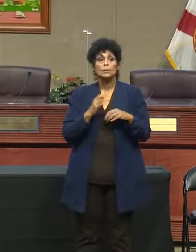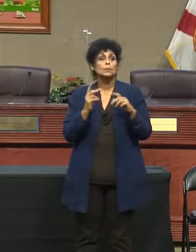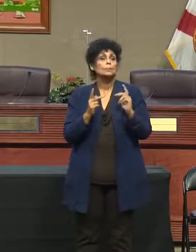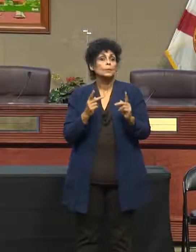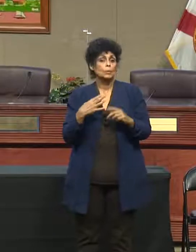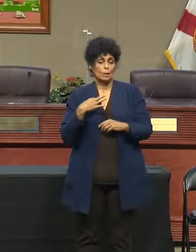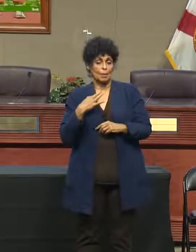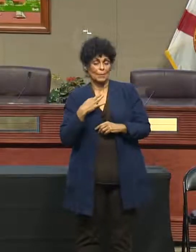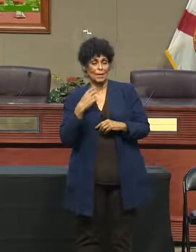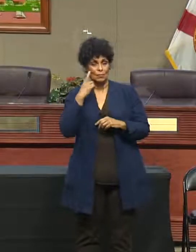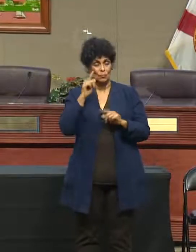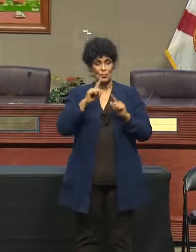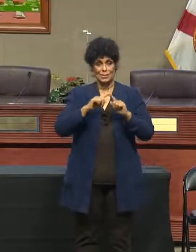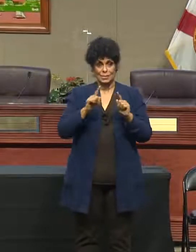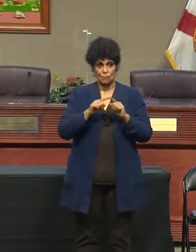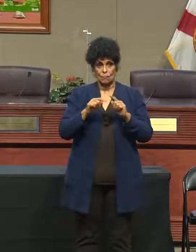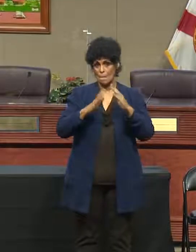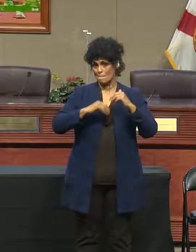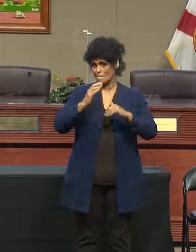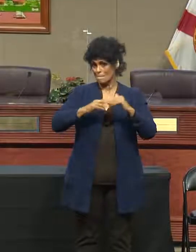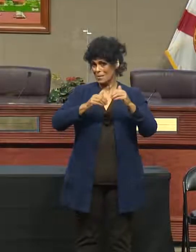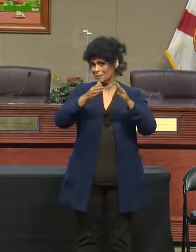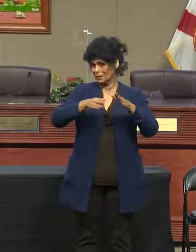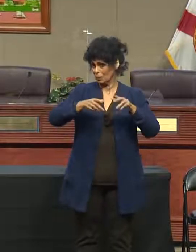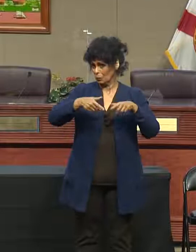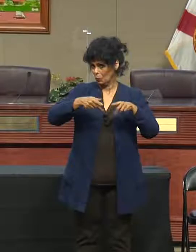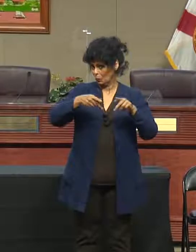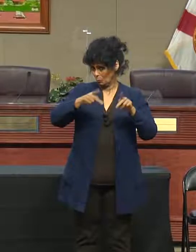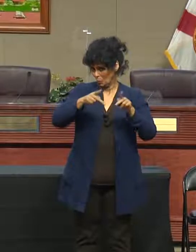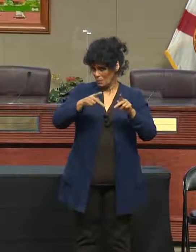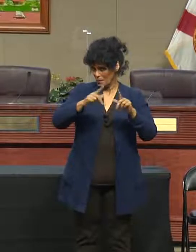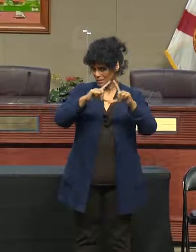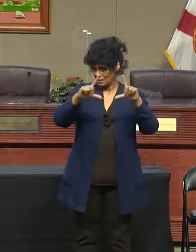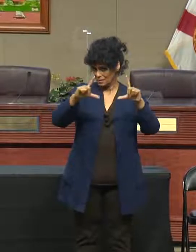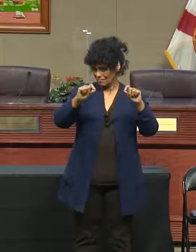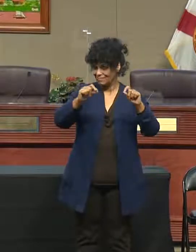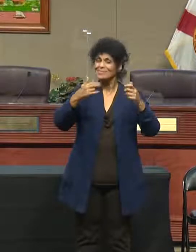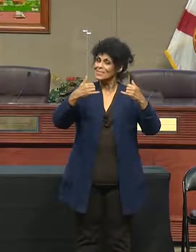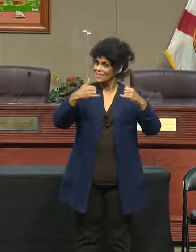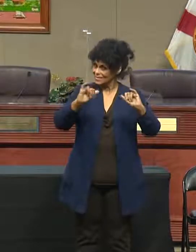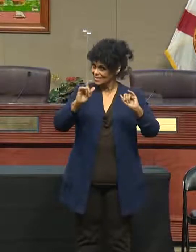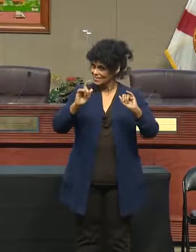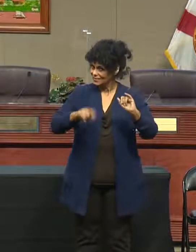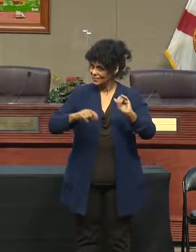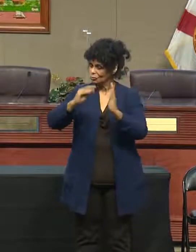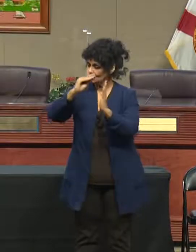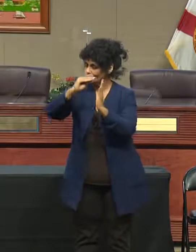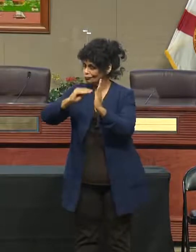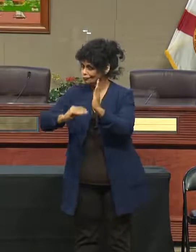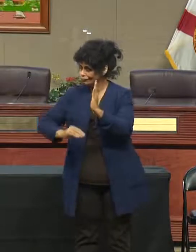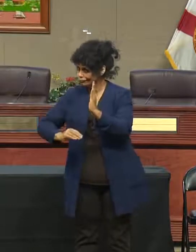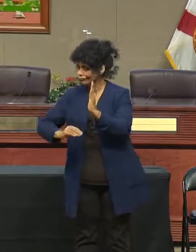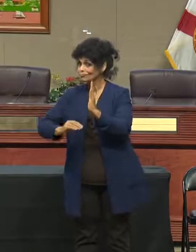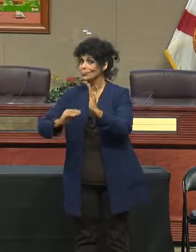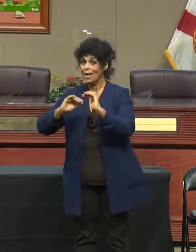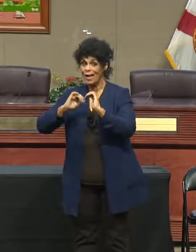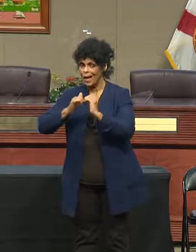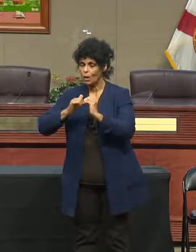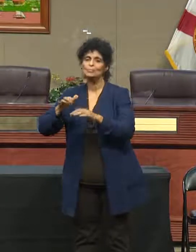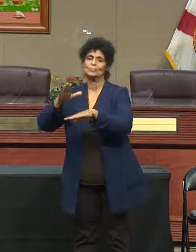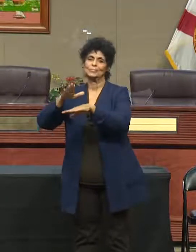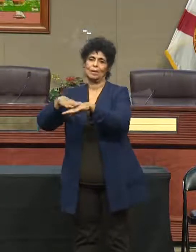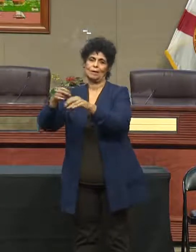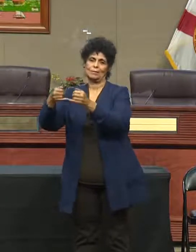for various building permits will still need to complete applications online. However, again, you can go